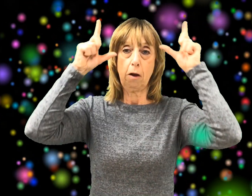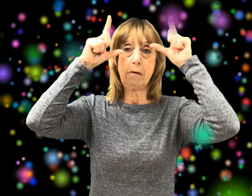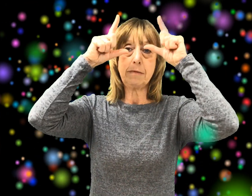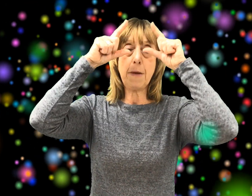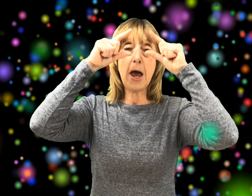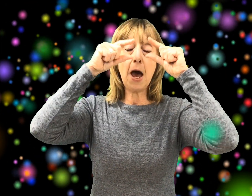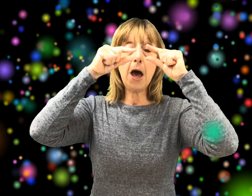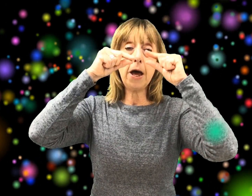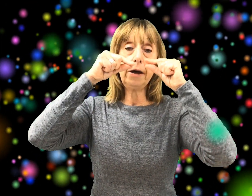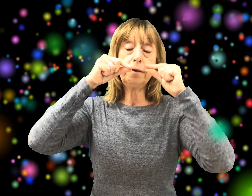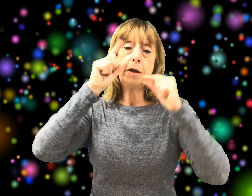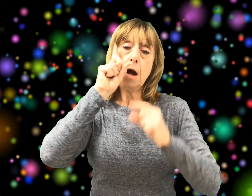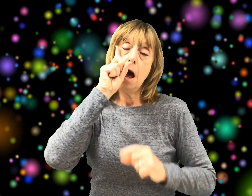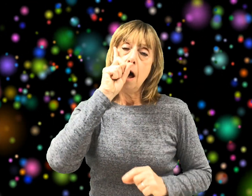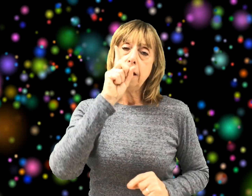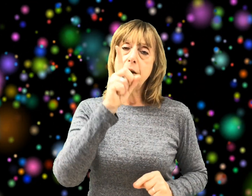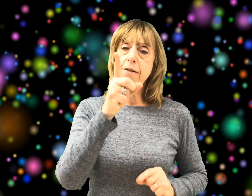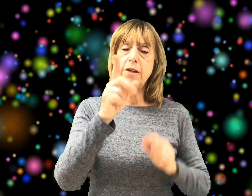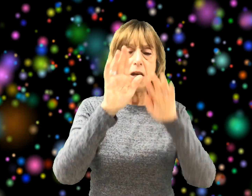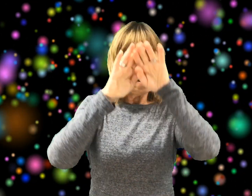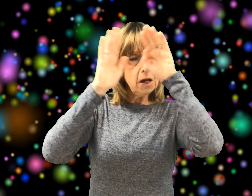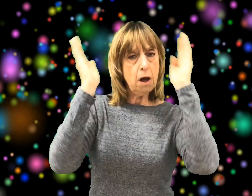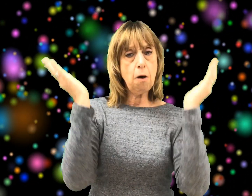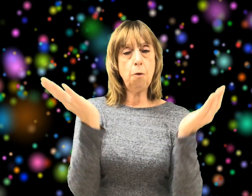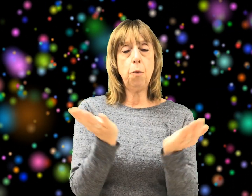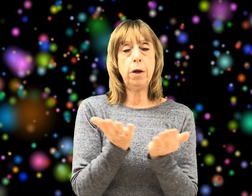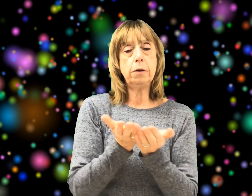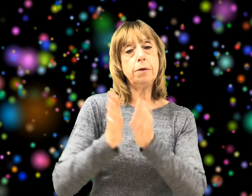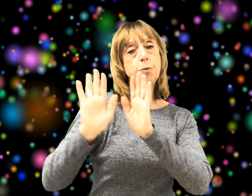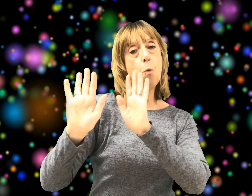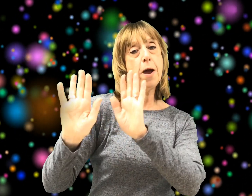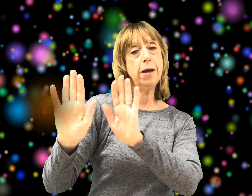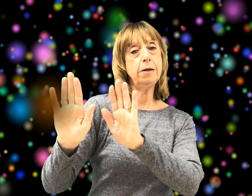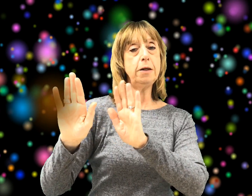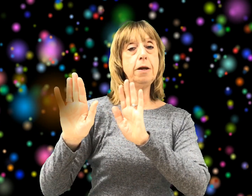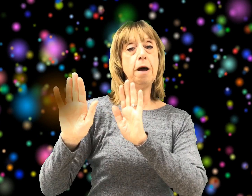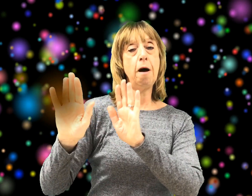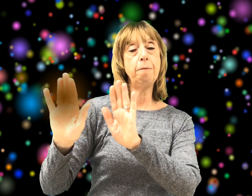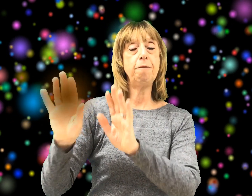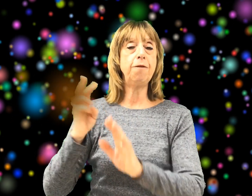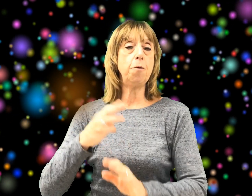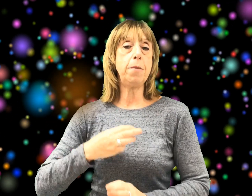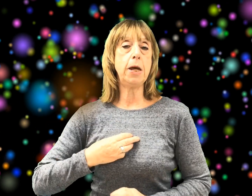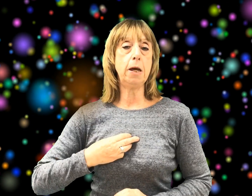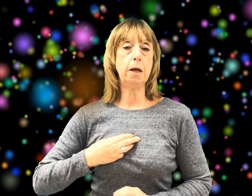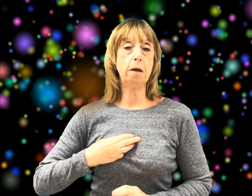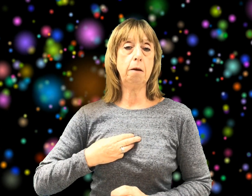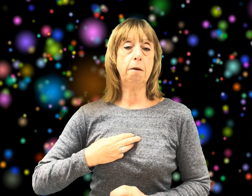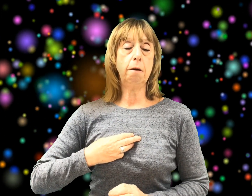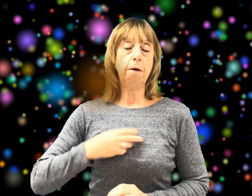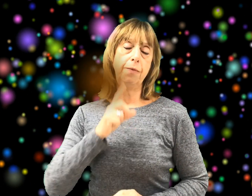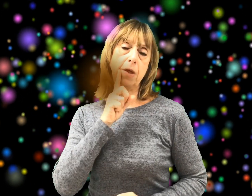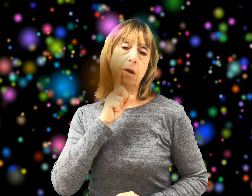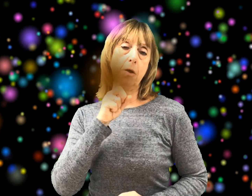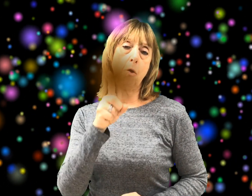close my eyes and I can see a world that's waiting up for me, that I